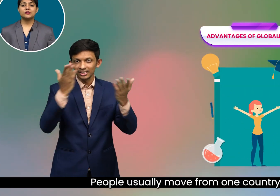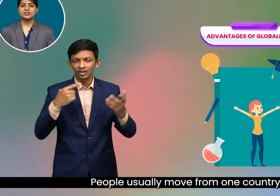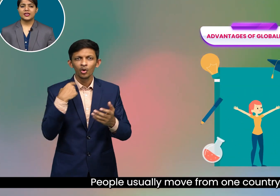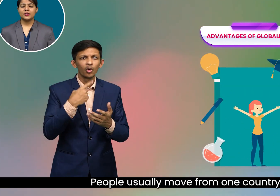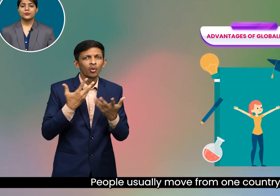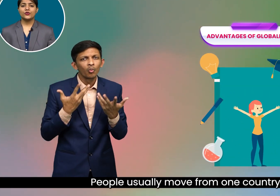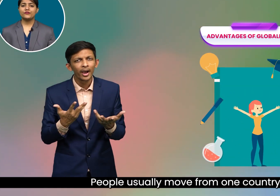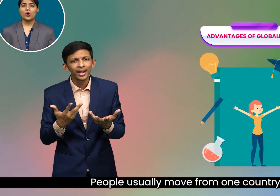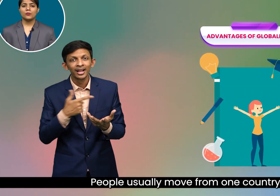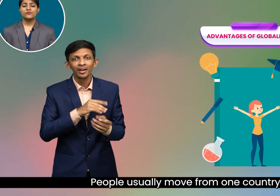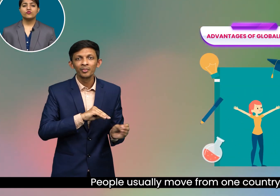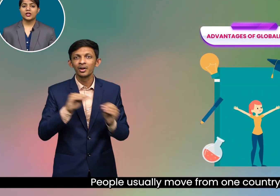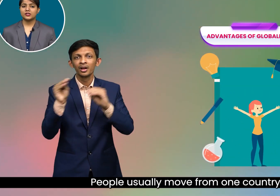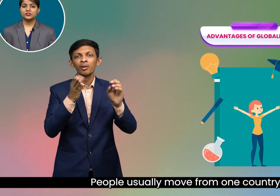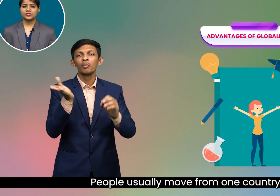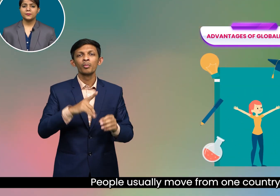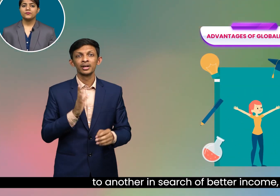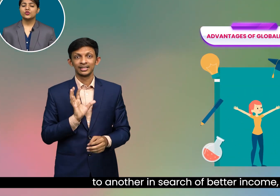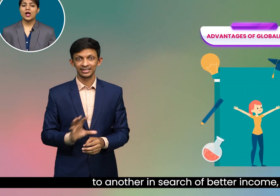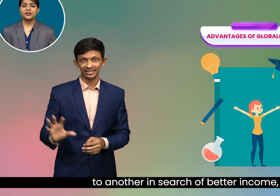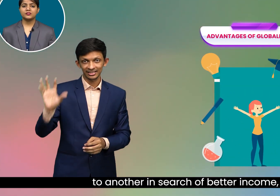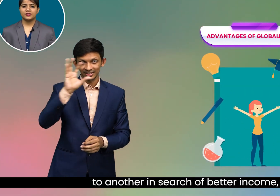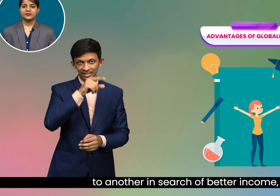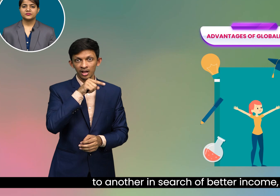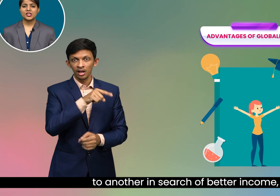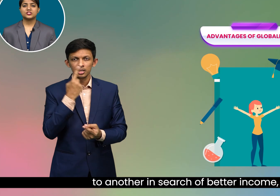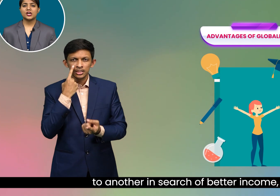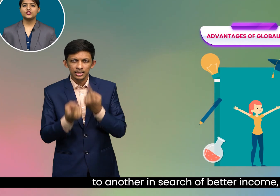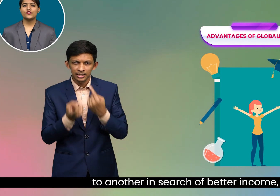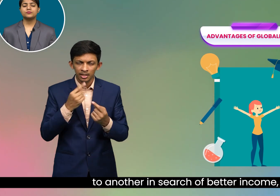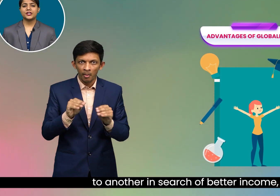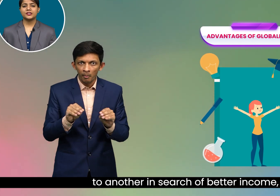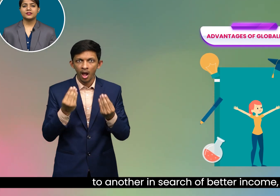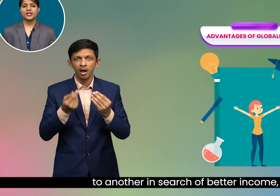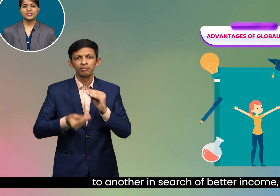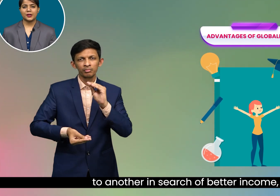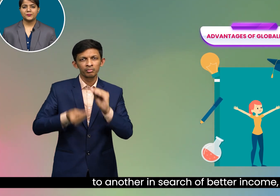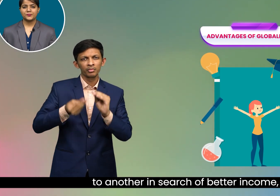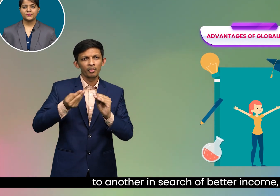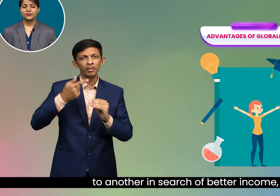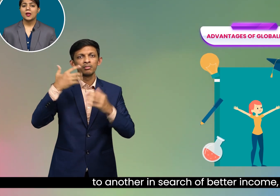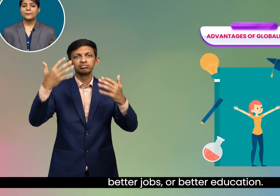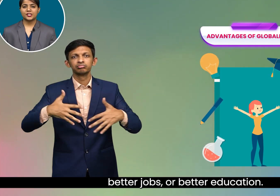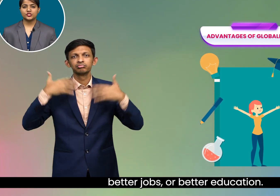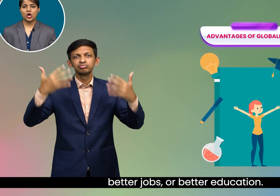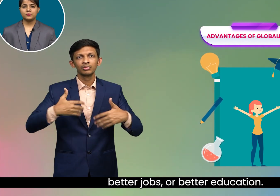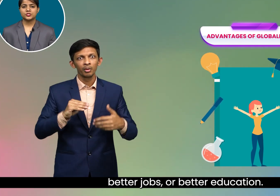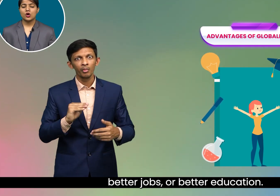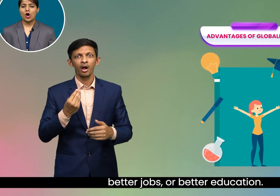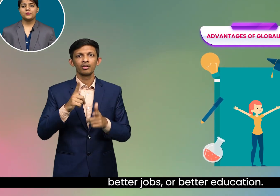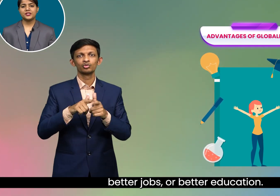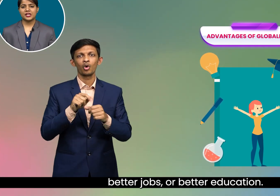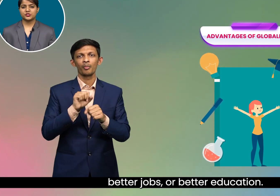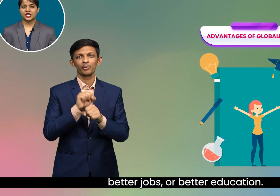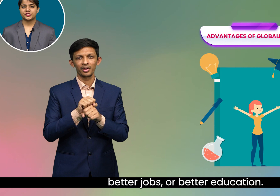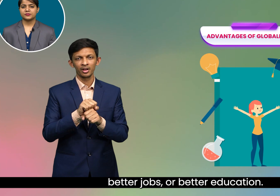People usually move from one country to another in search of better income, better jobs,